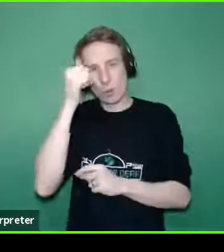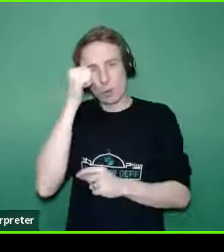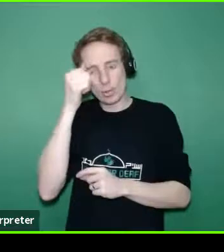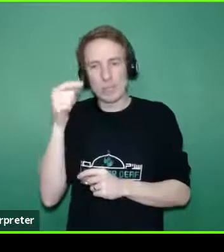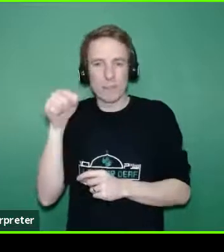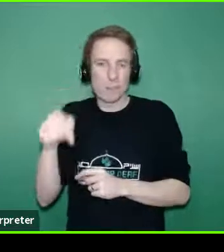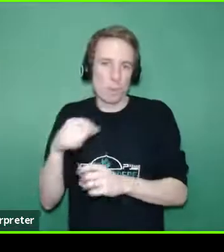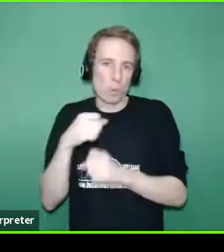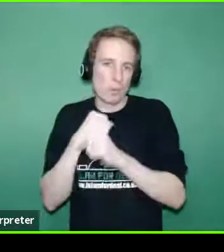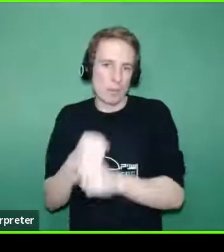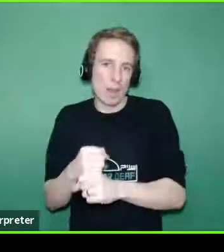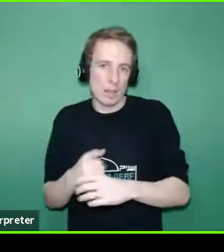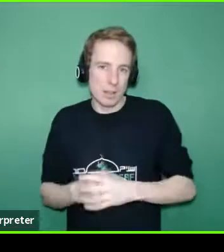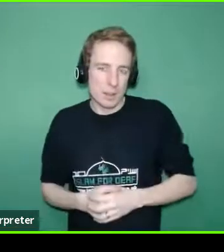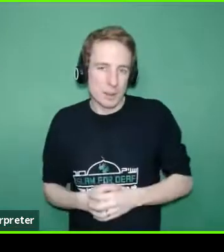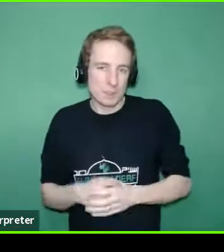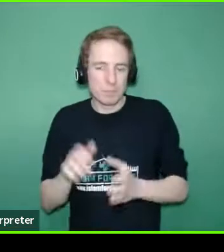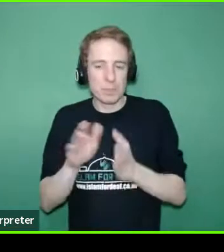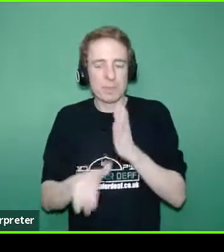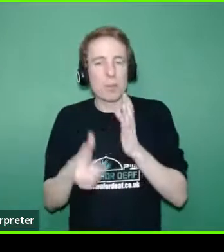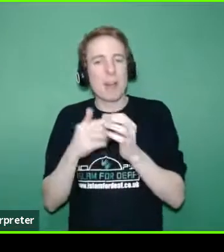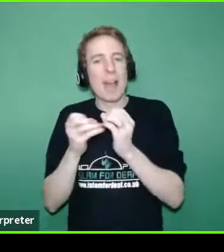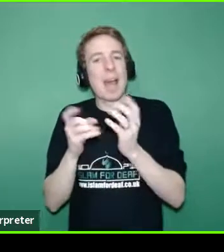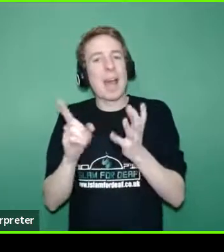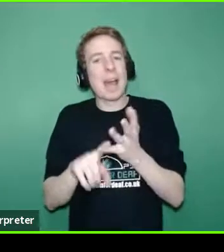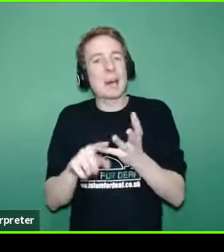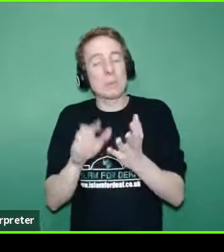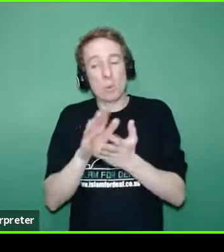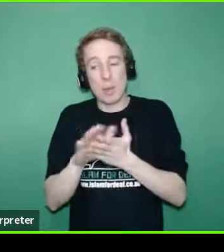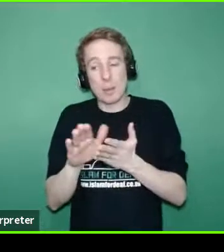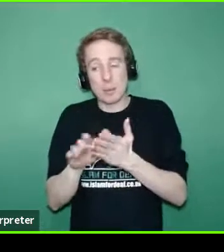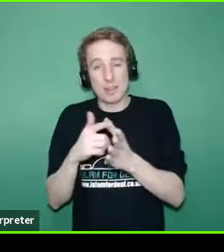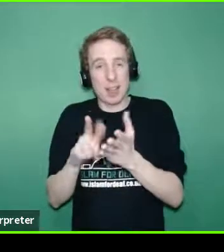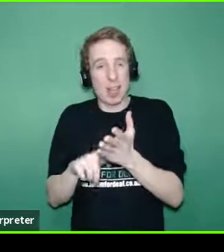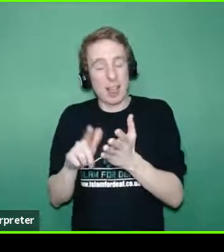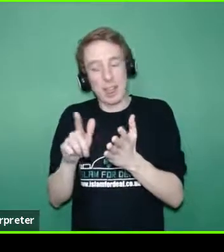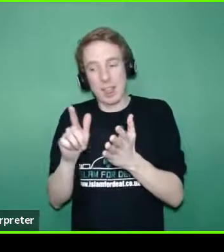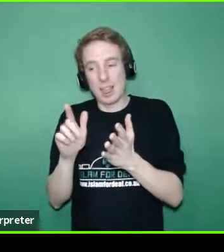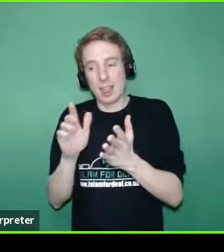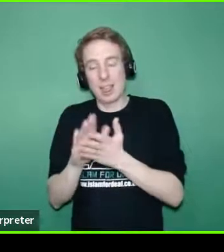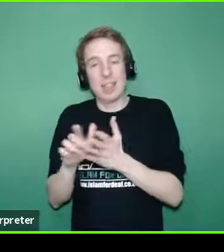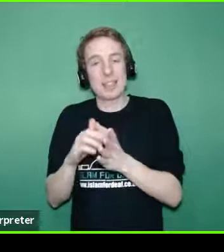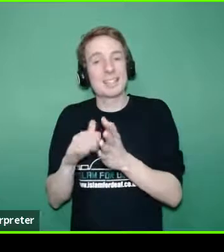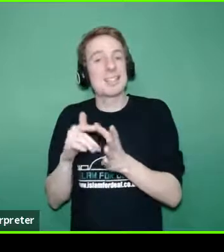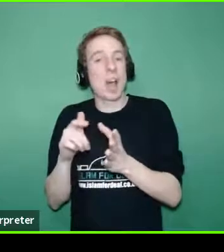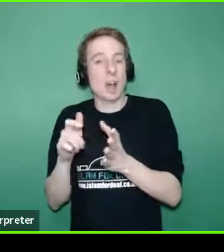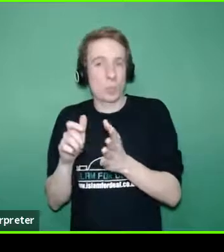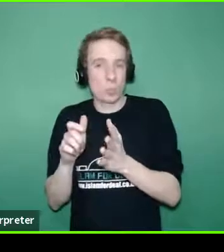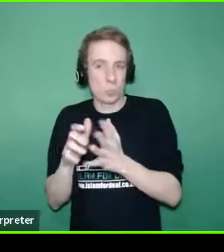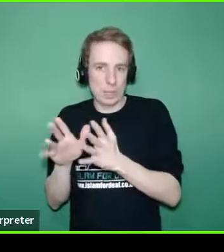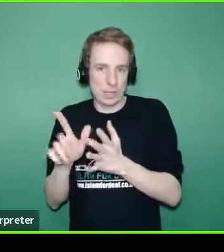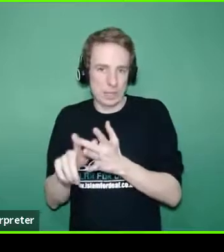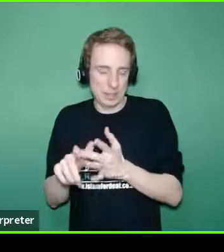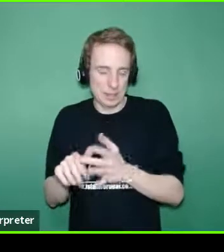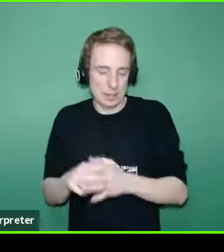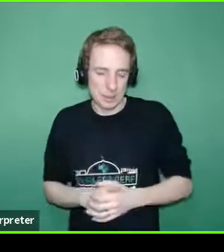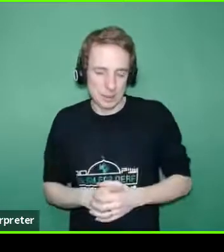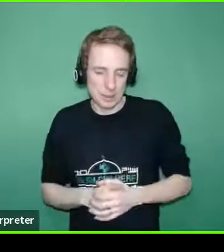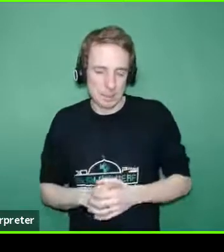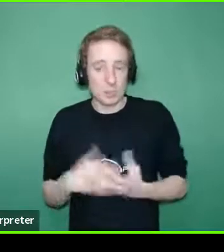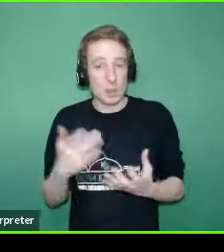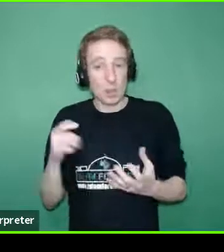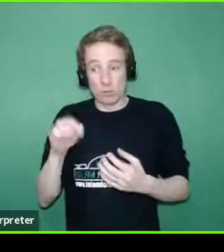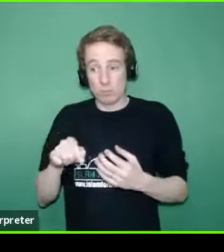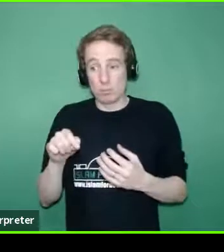by Abu Hamid al-Ghazali. And this is a book really that it contains many narrations that